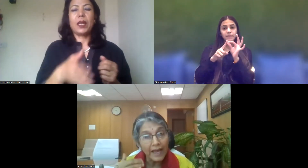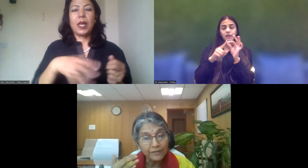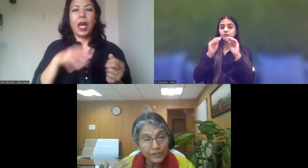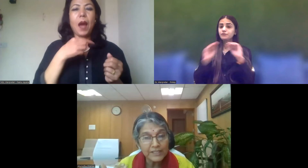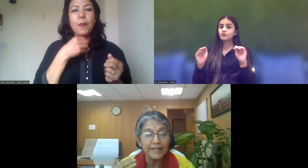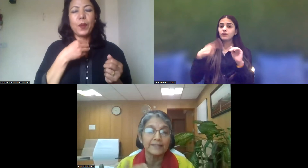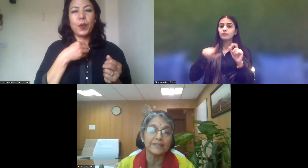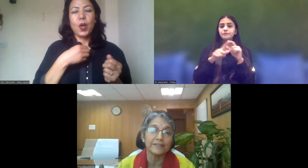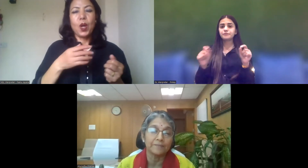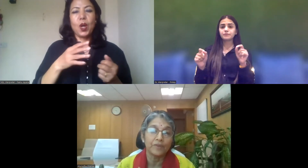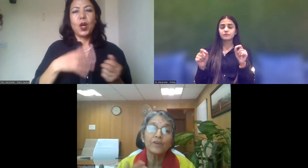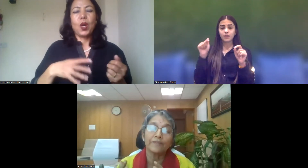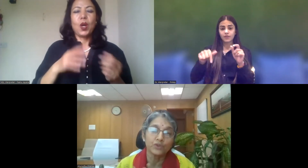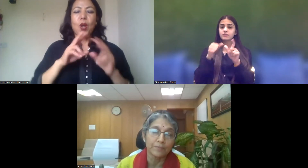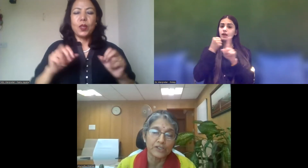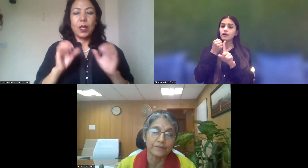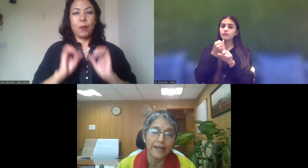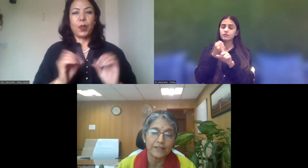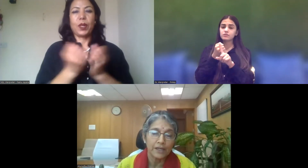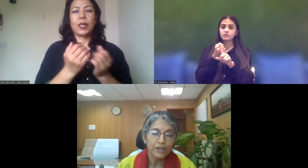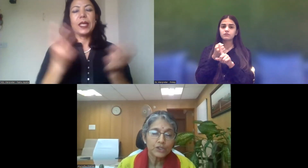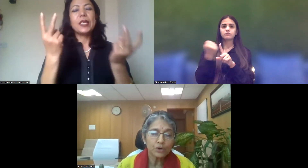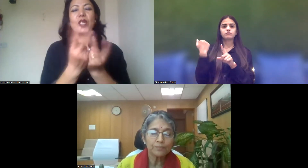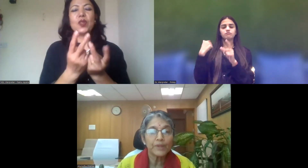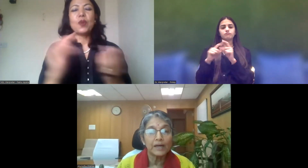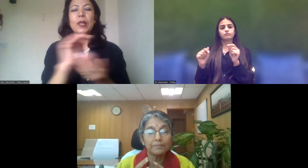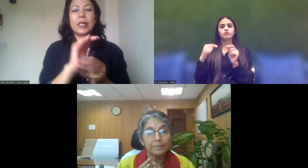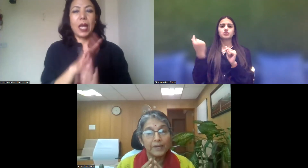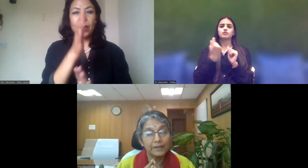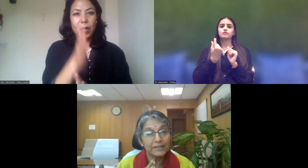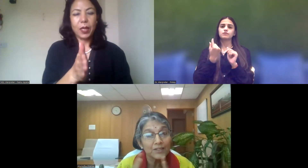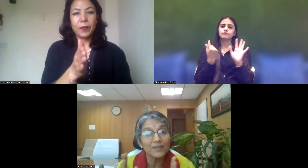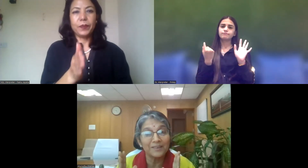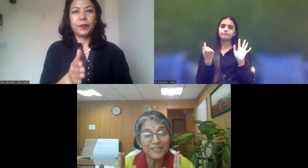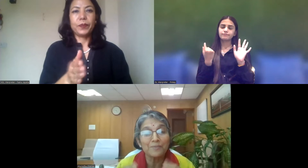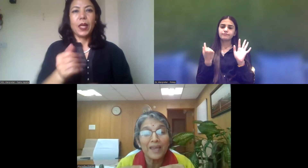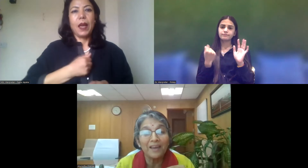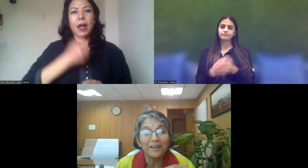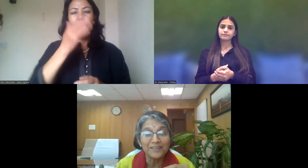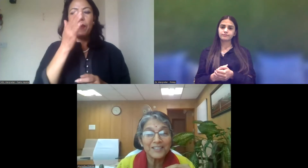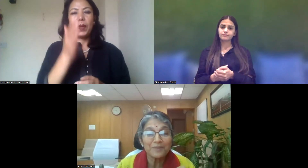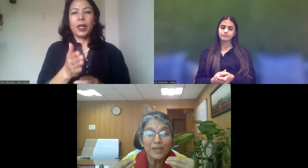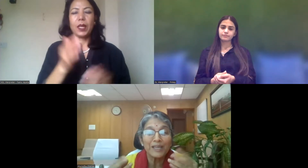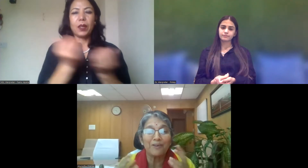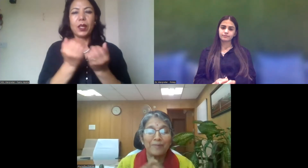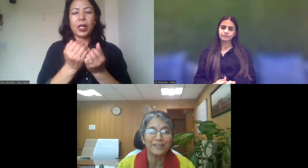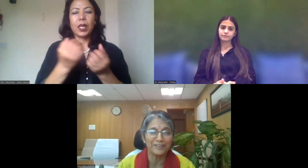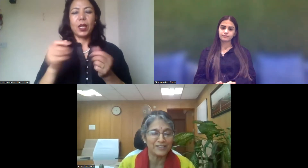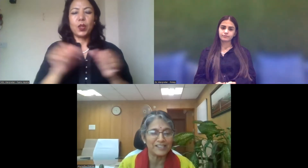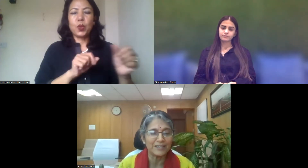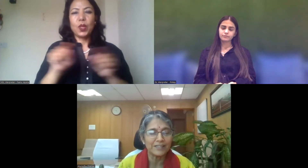the advocacy that they did. We have used much of that. So this is my just the beginning